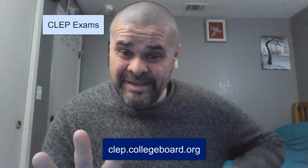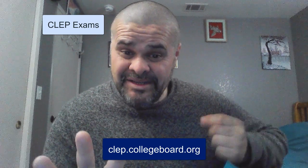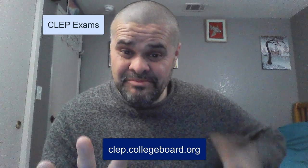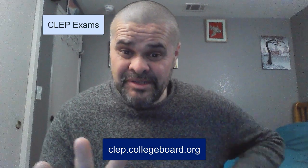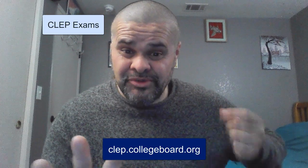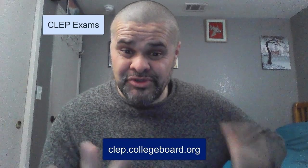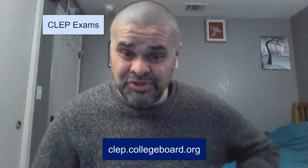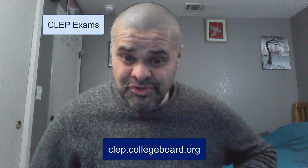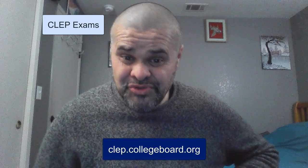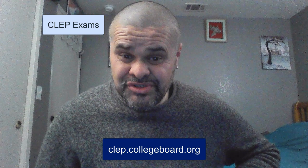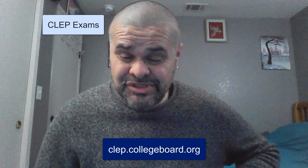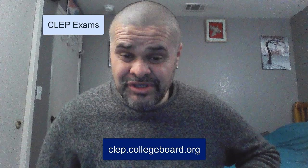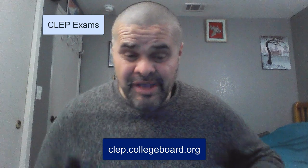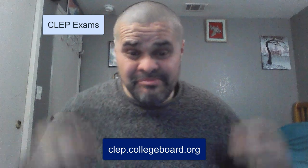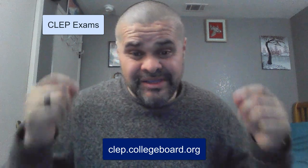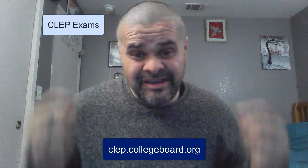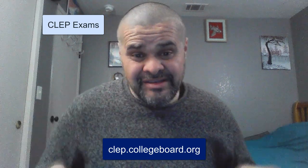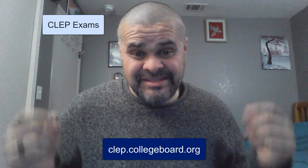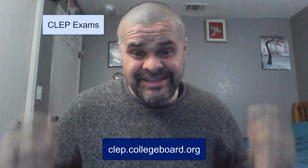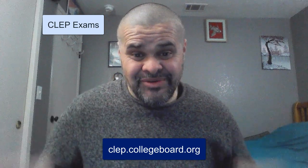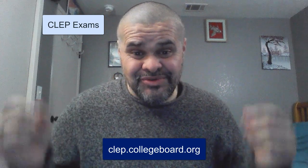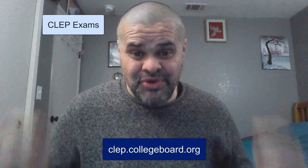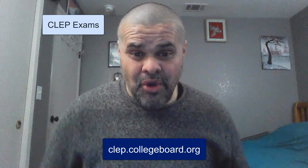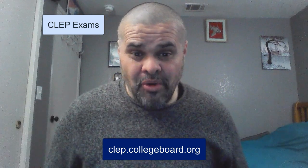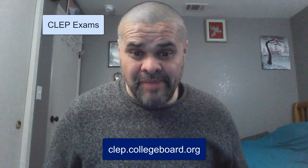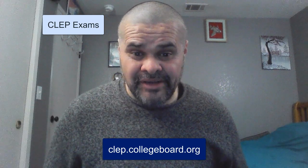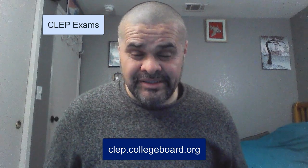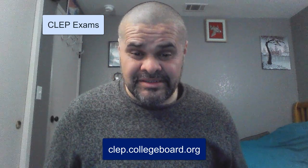many people use because they don't know about it.